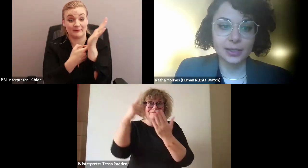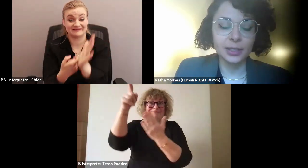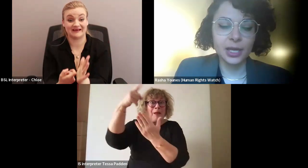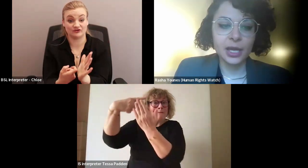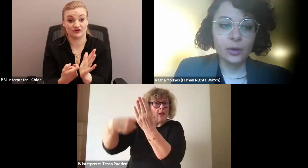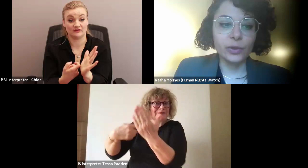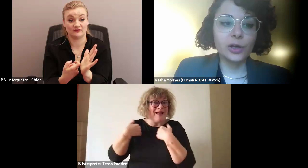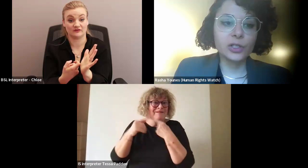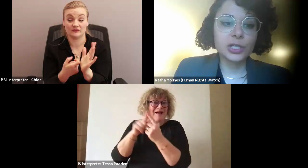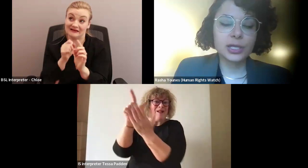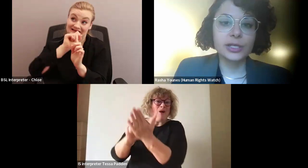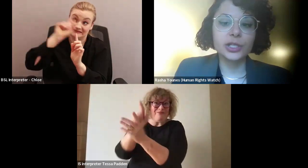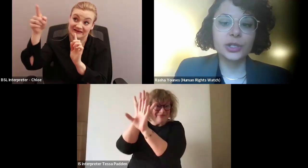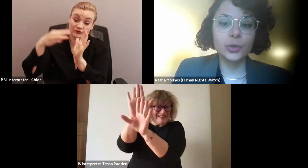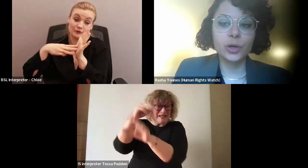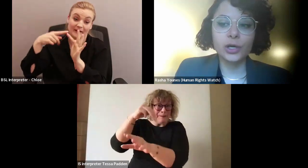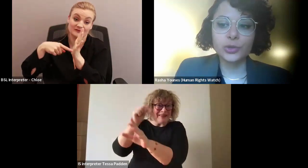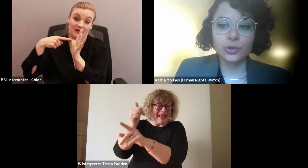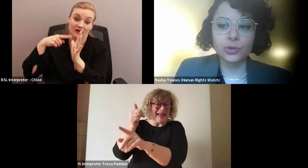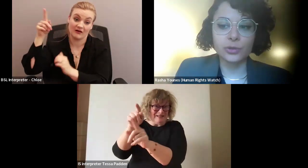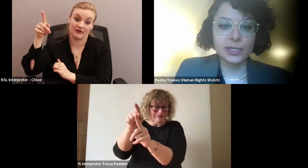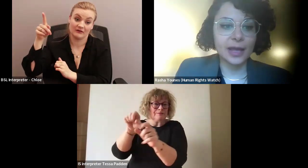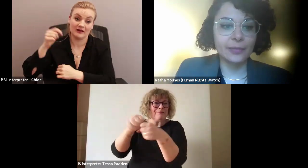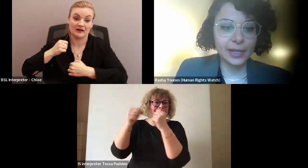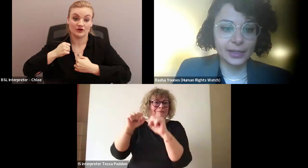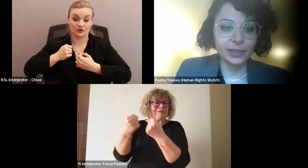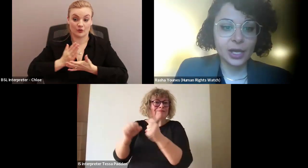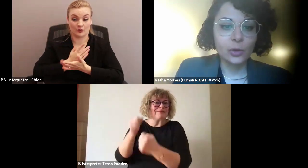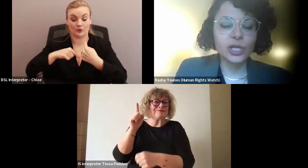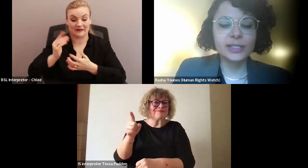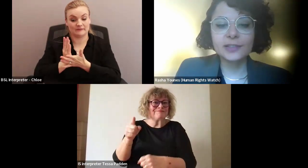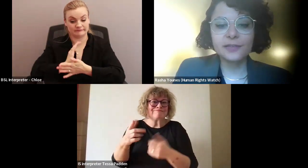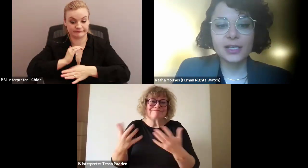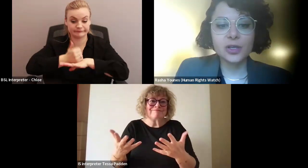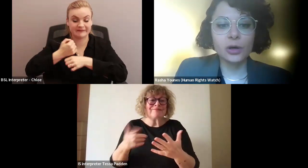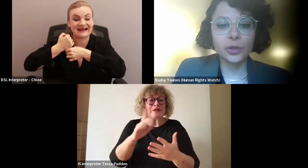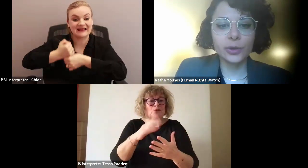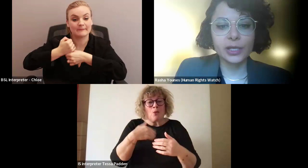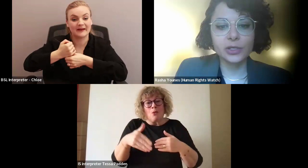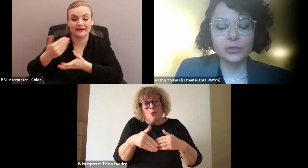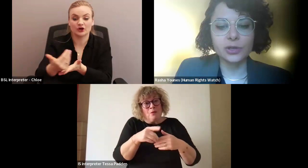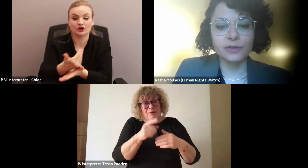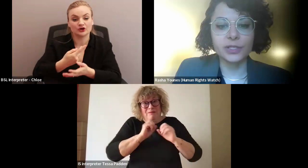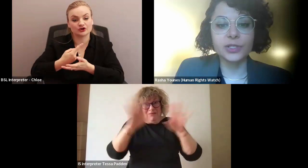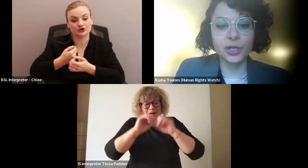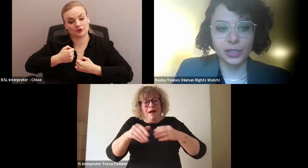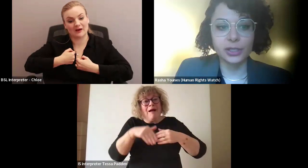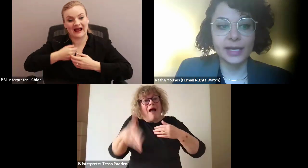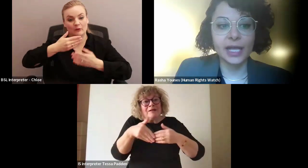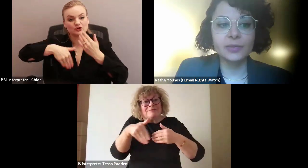to Meta, we launched the Secure Our Socials campaign, which identifies ongoing issues